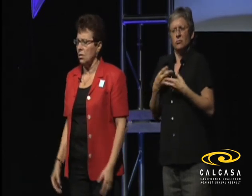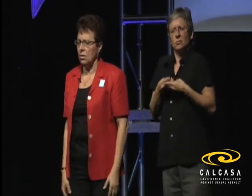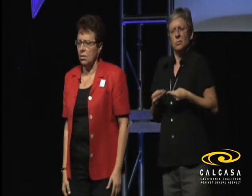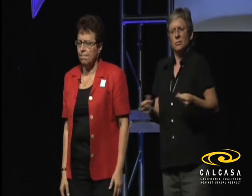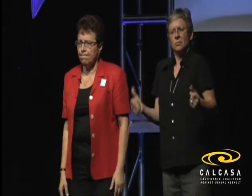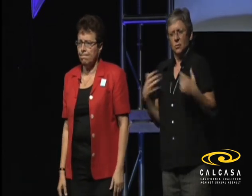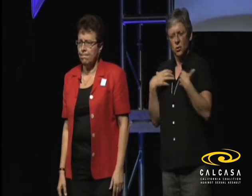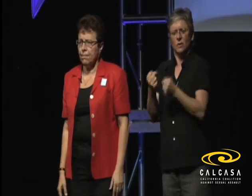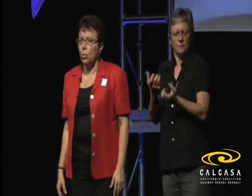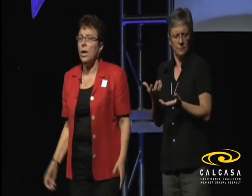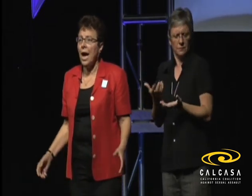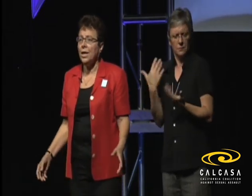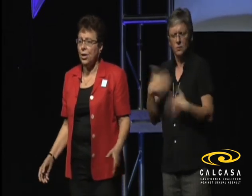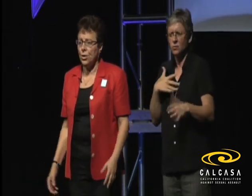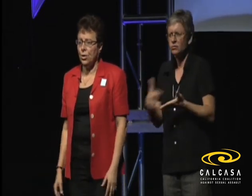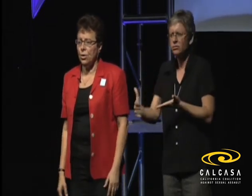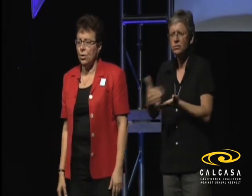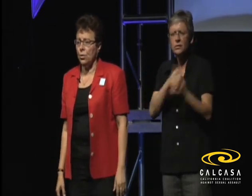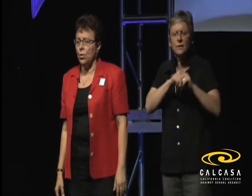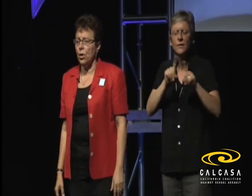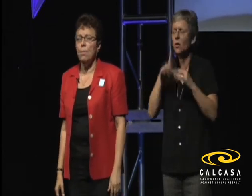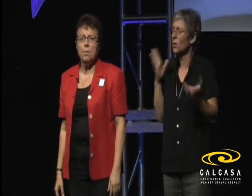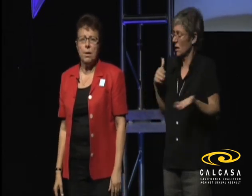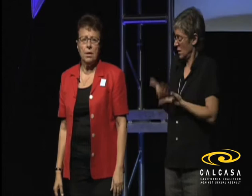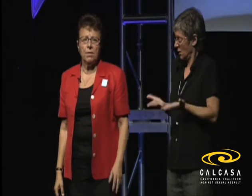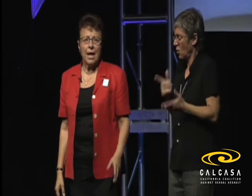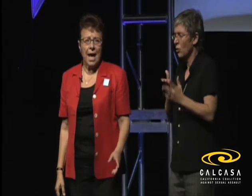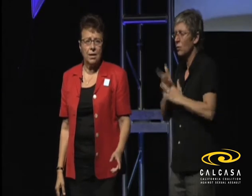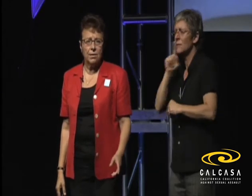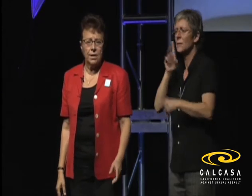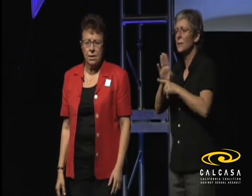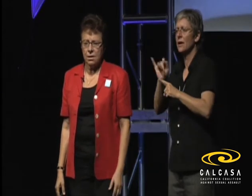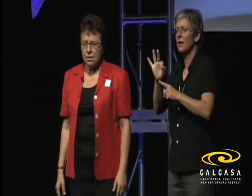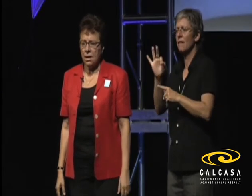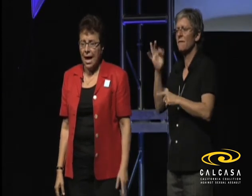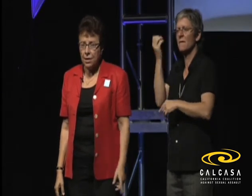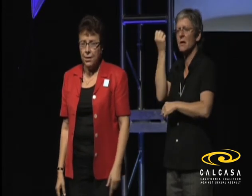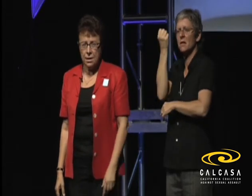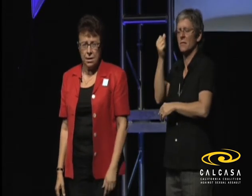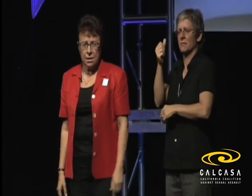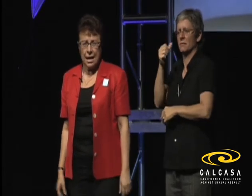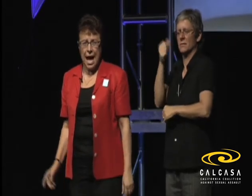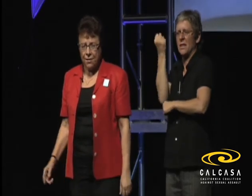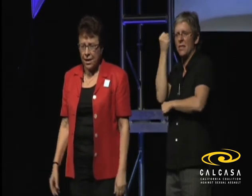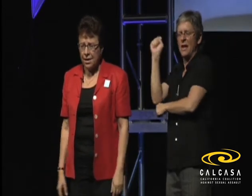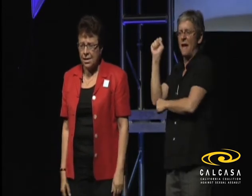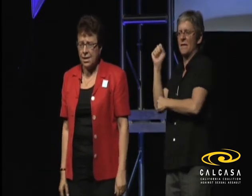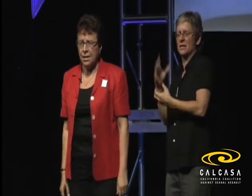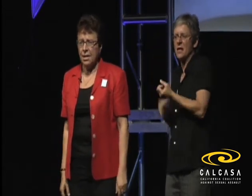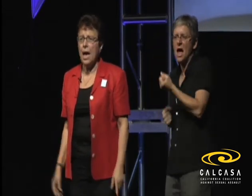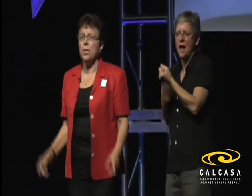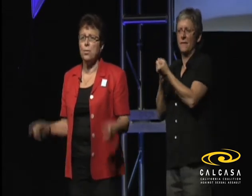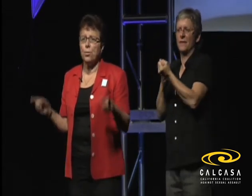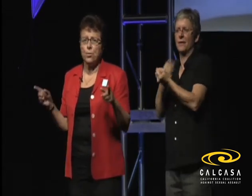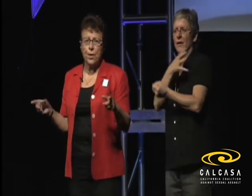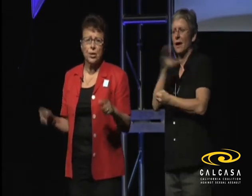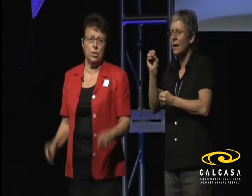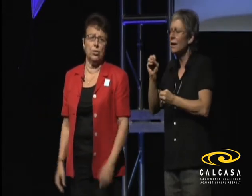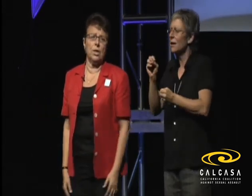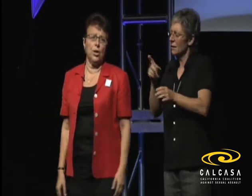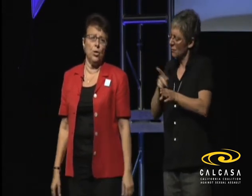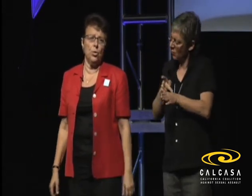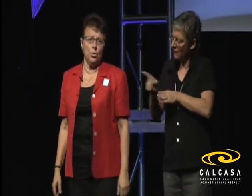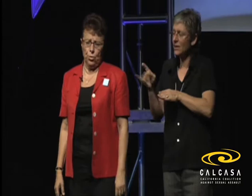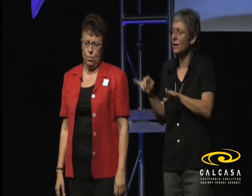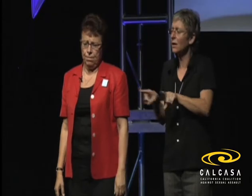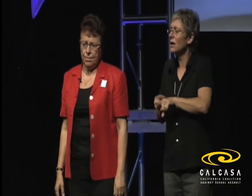healing. We got here through the commitment of the activists, the advocates, and the